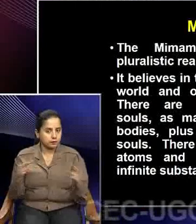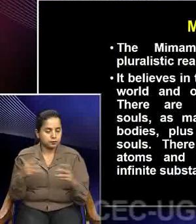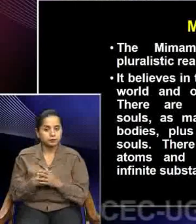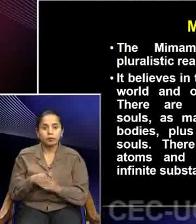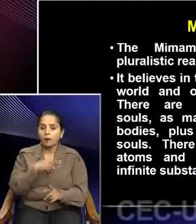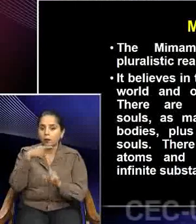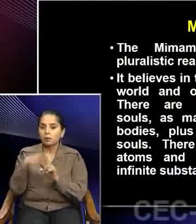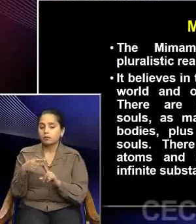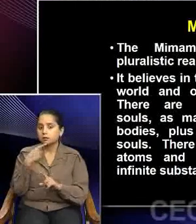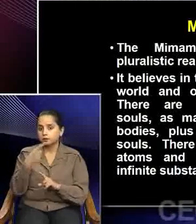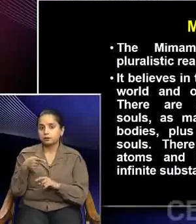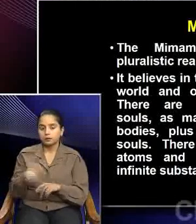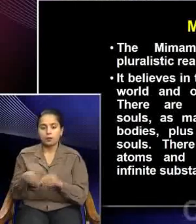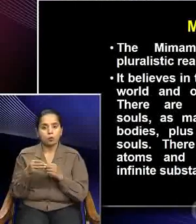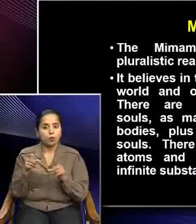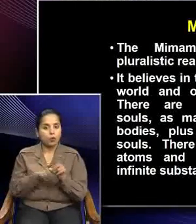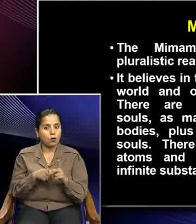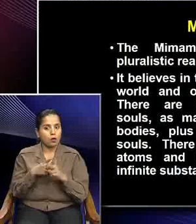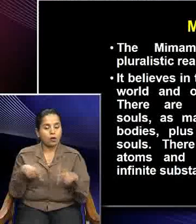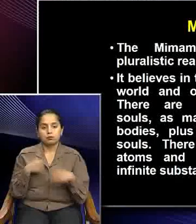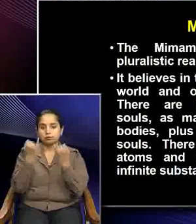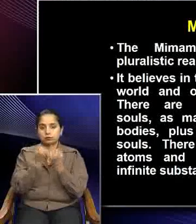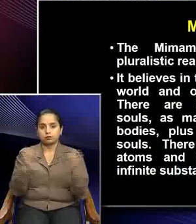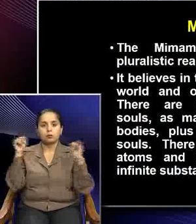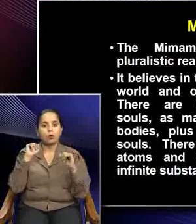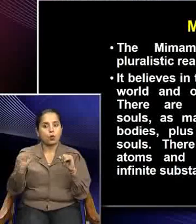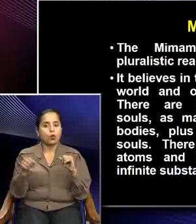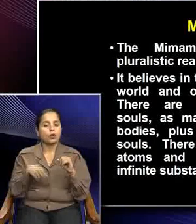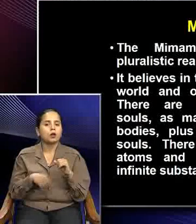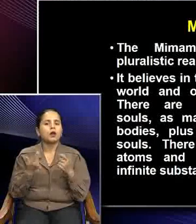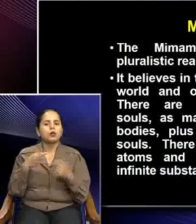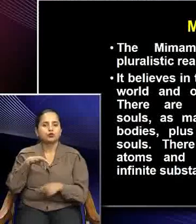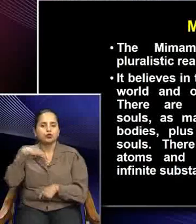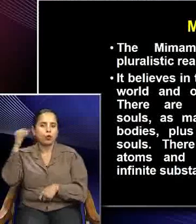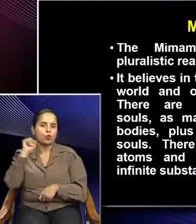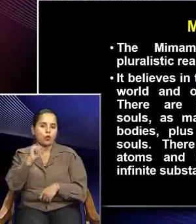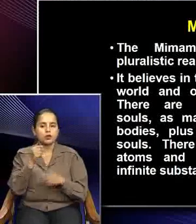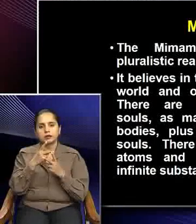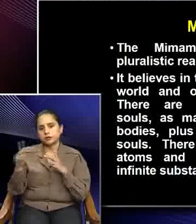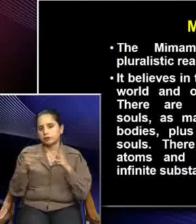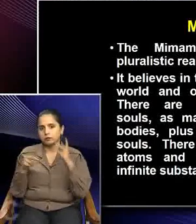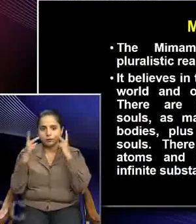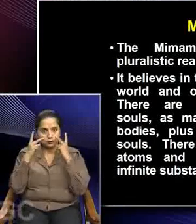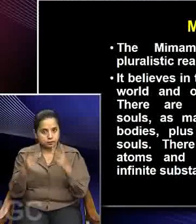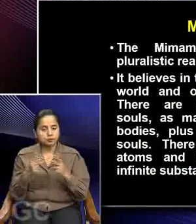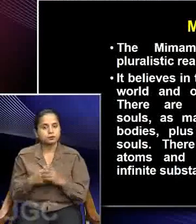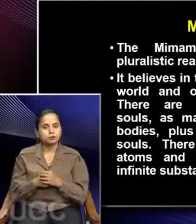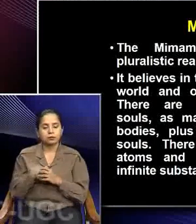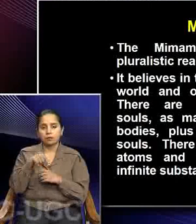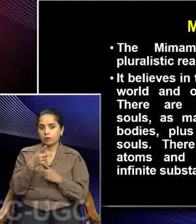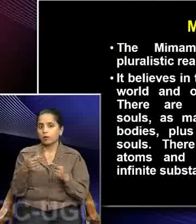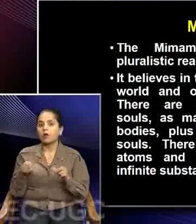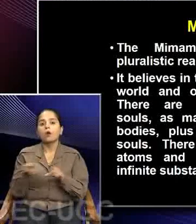plus the body's liberated soul, bodiless liberated souls. There are